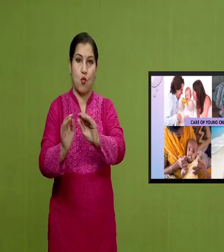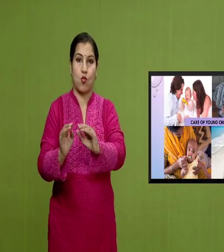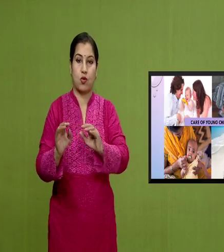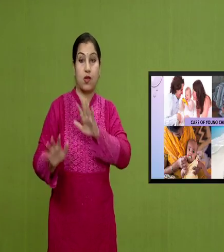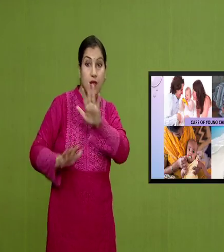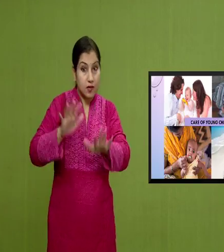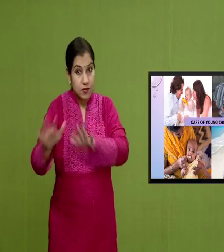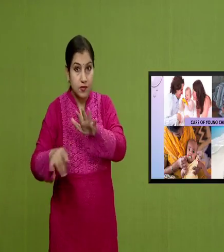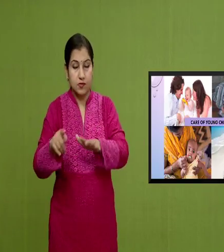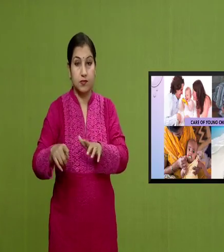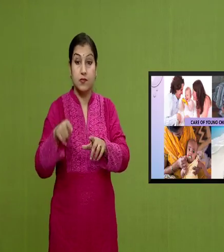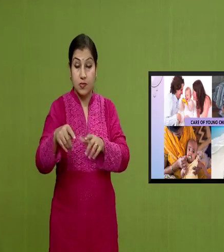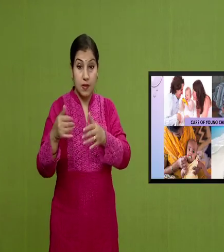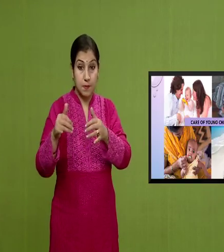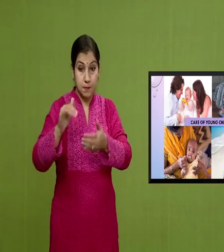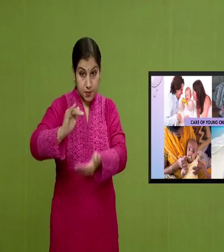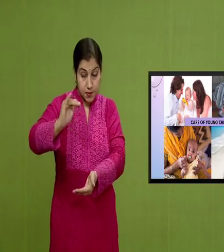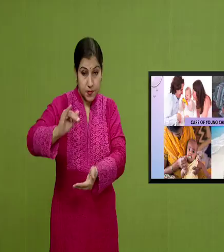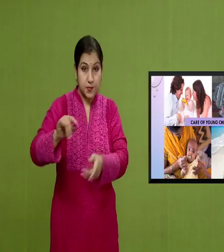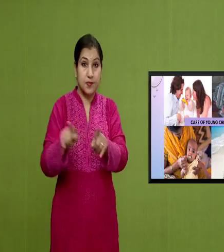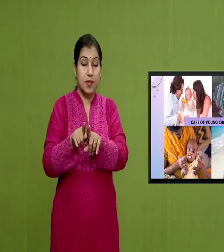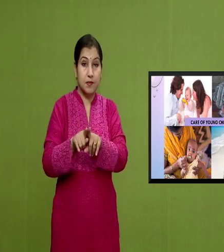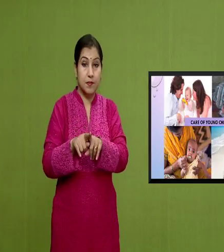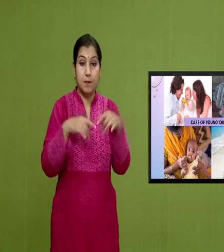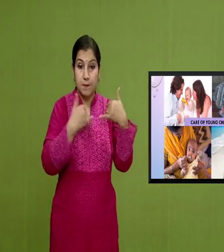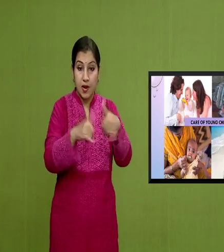Toys for children must be safe,